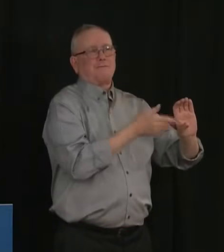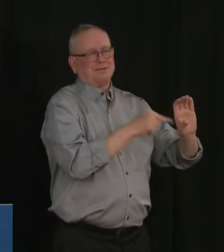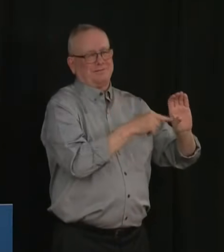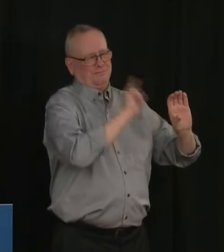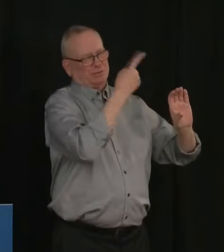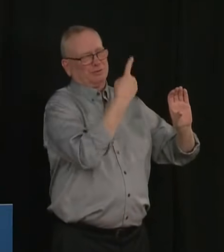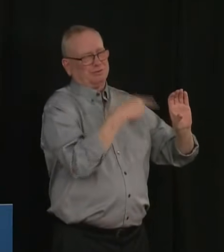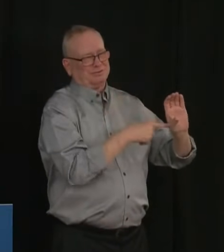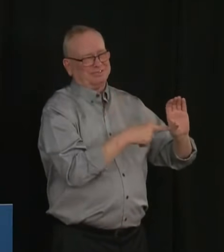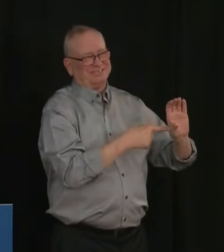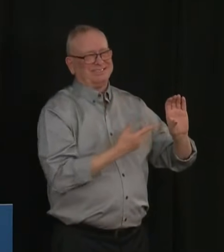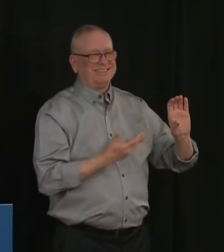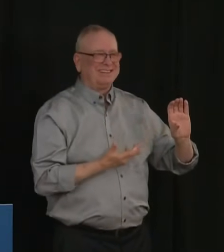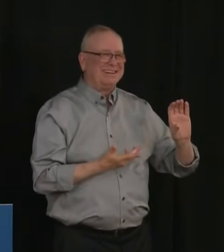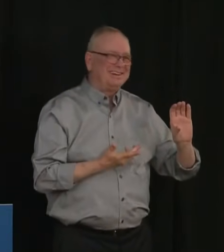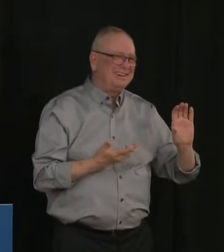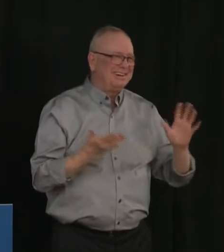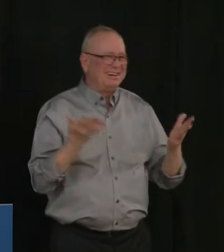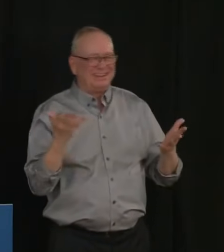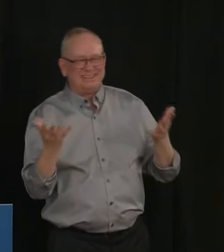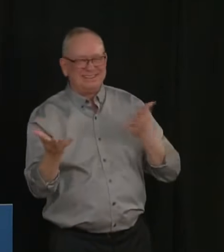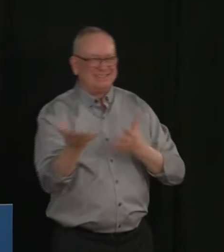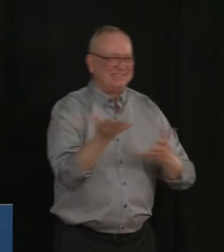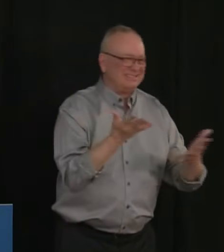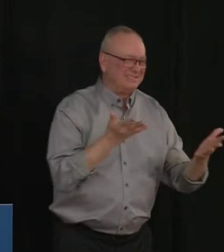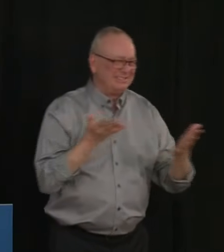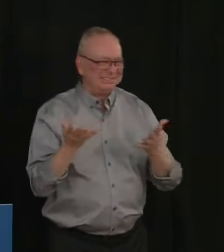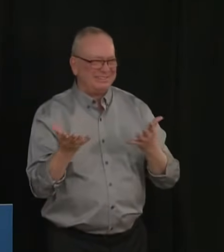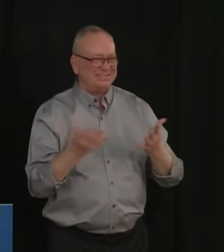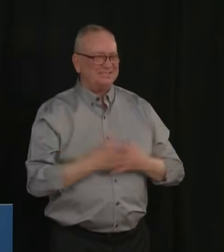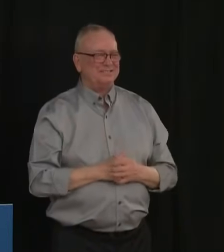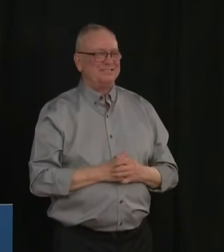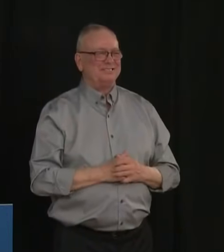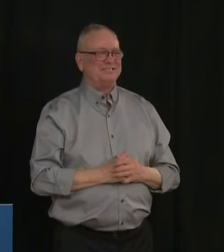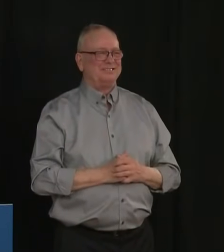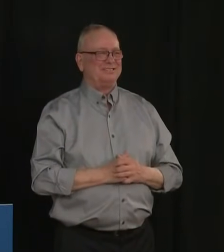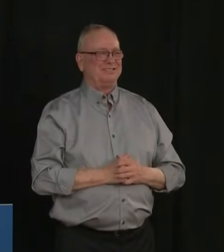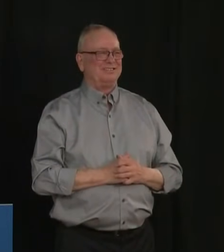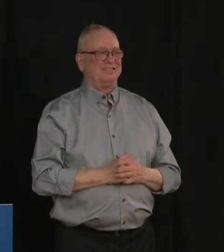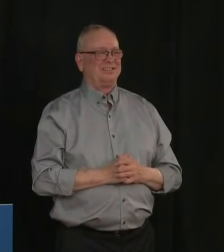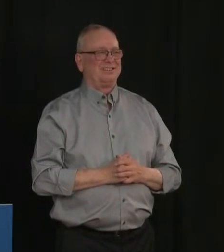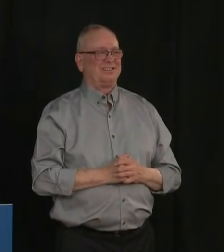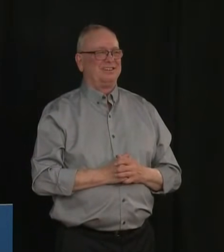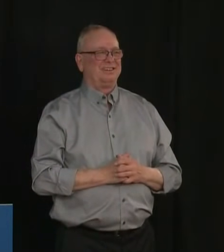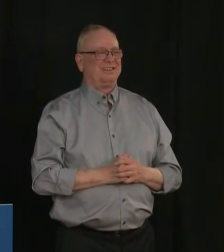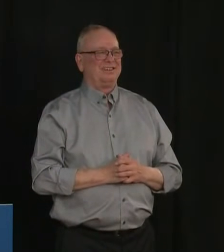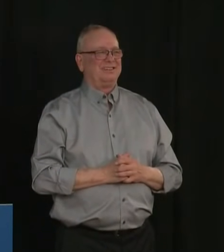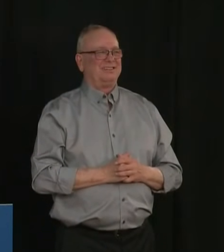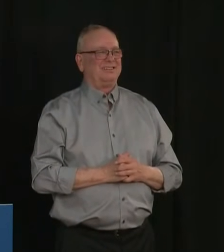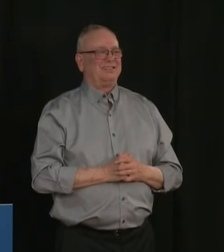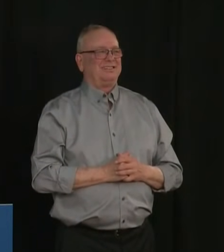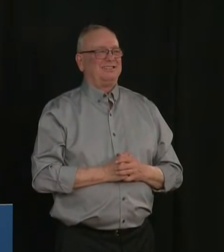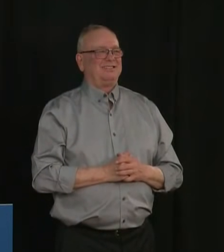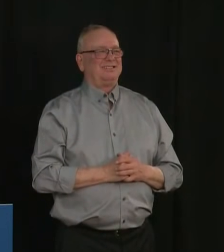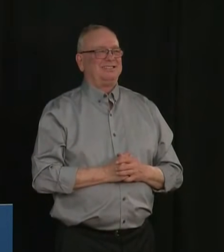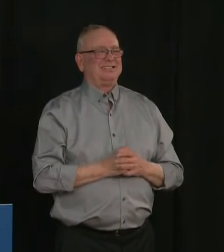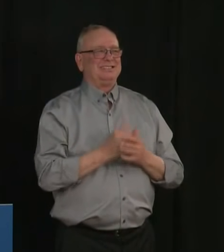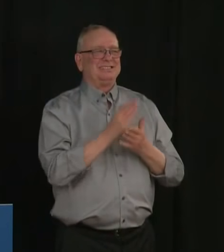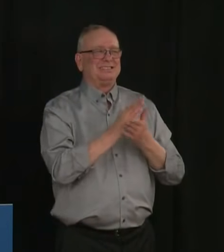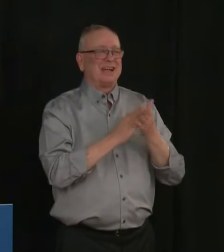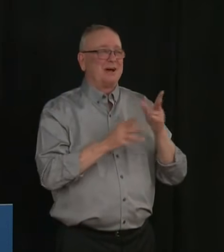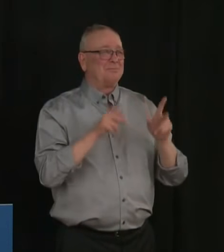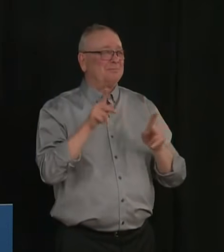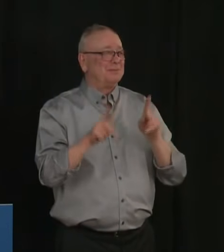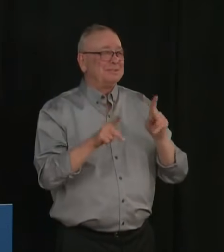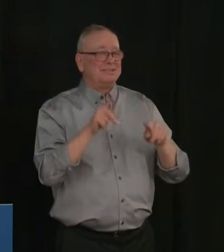who perhaps, again, are in positions where they're not able to work from home, or they have some of those other